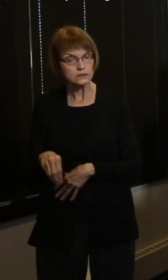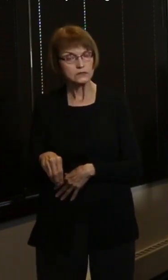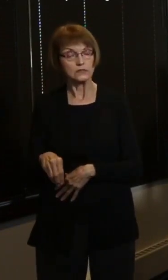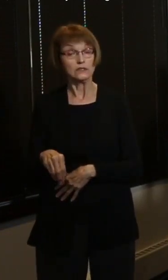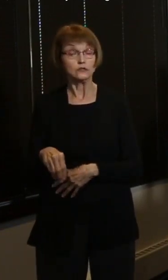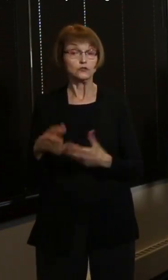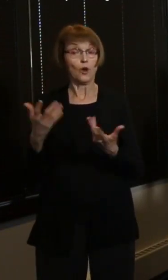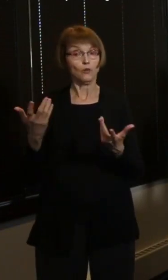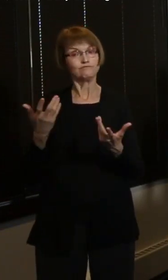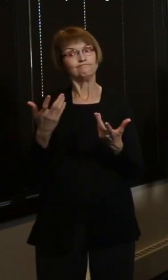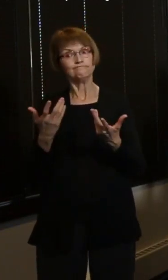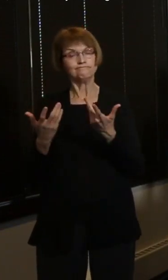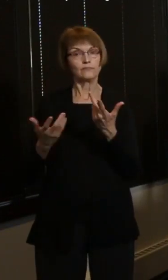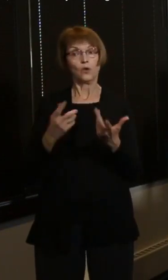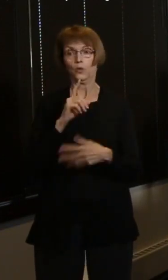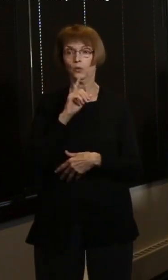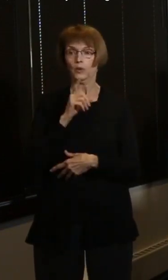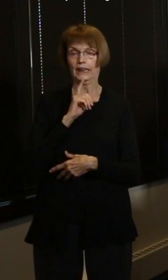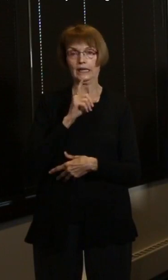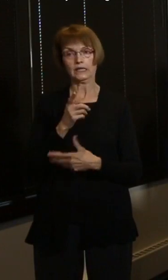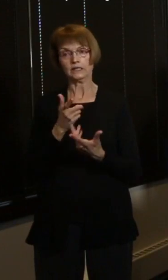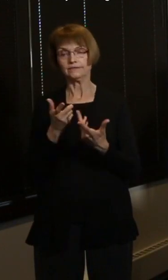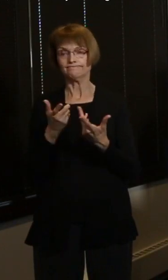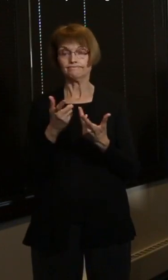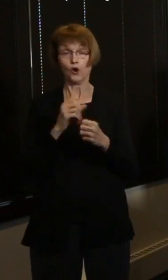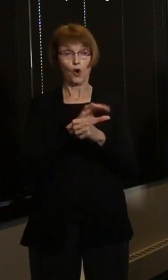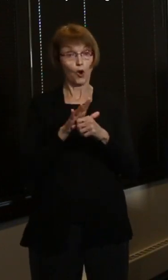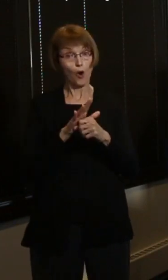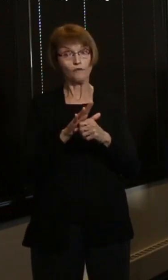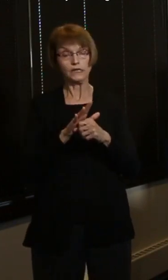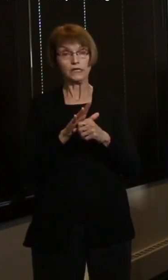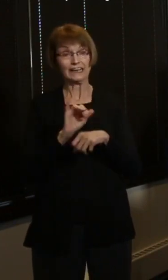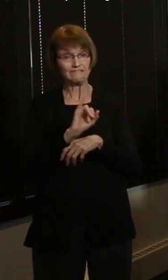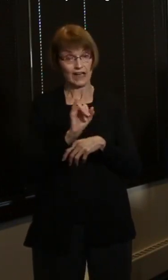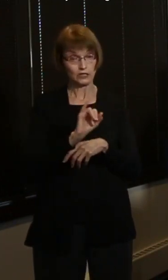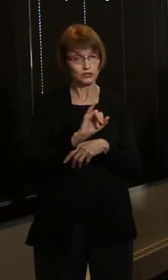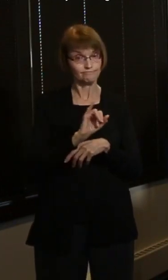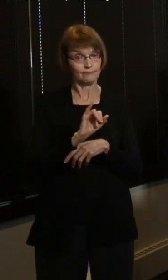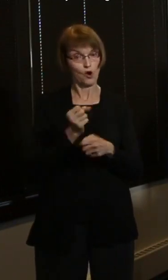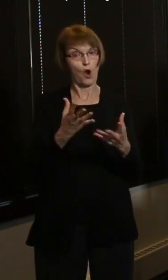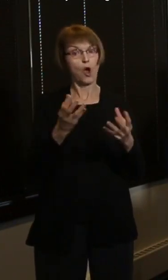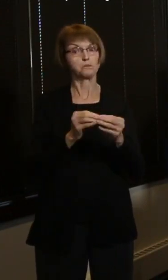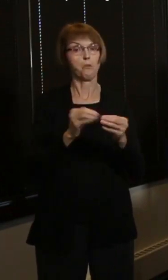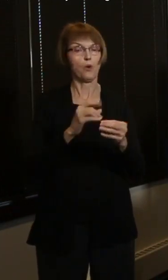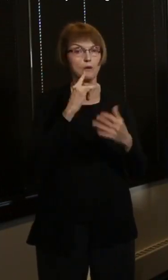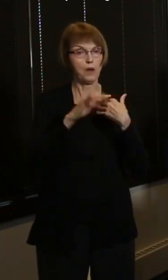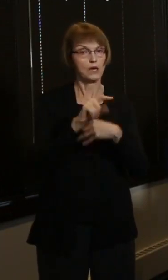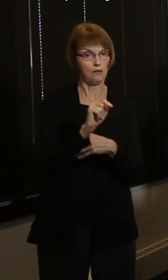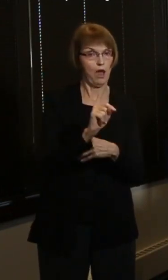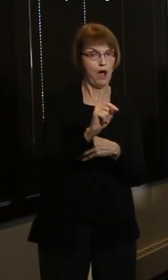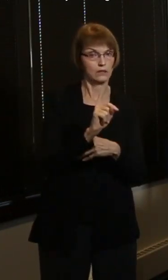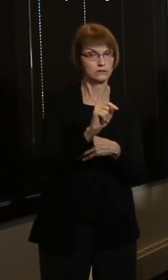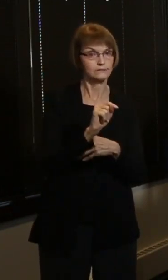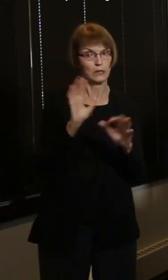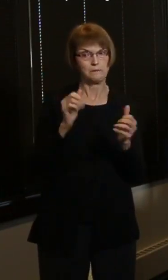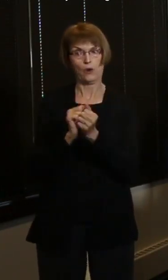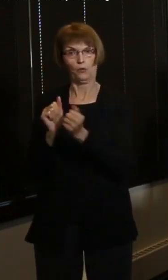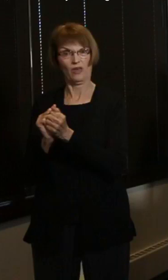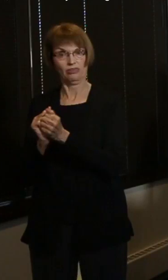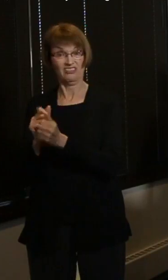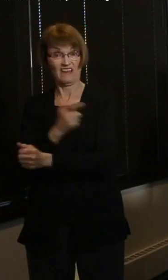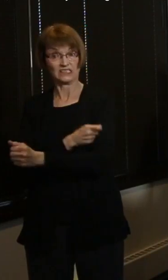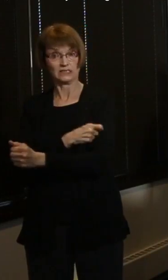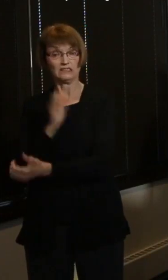clots is much higher from infection from COVID-19 compared to what we currently know about the vaccine.